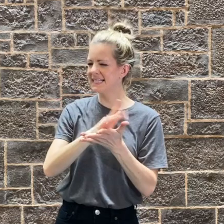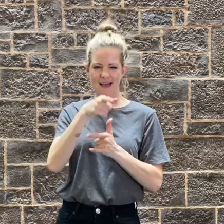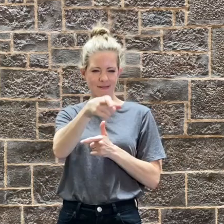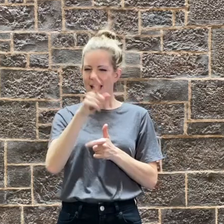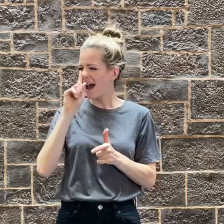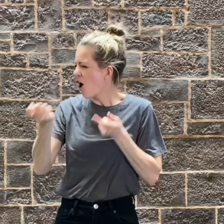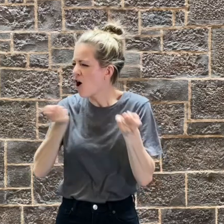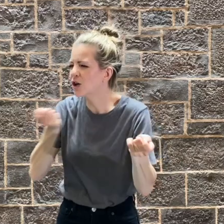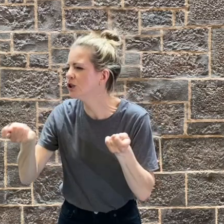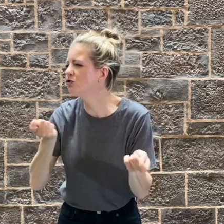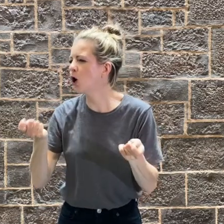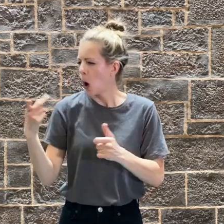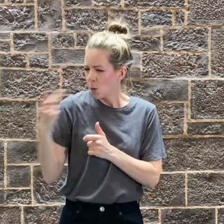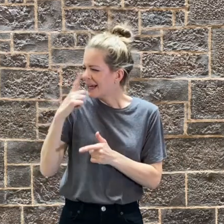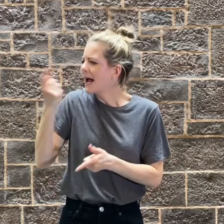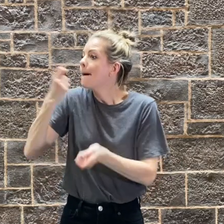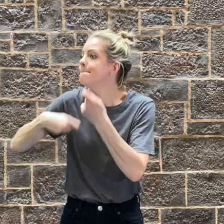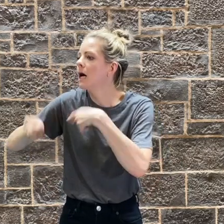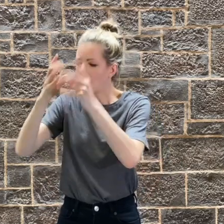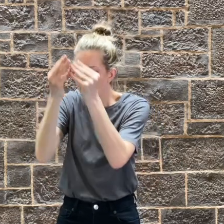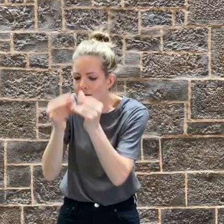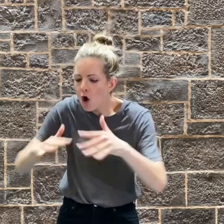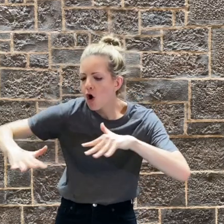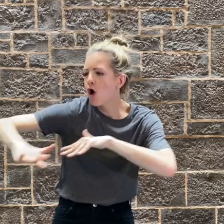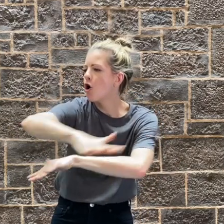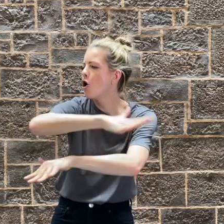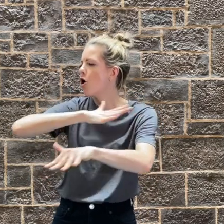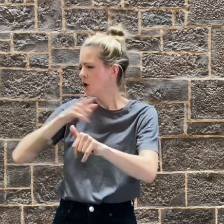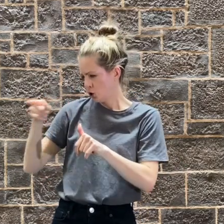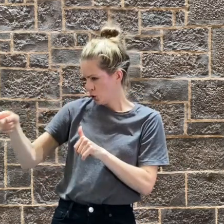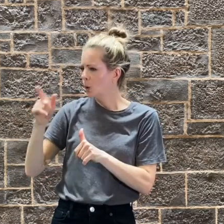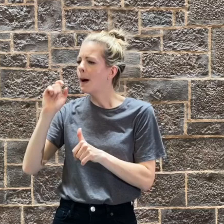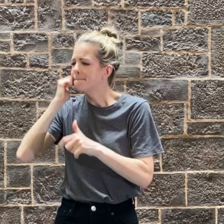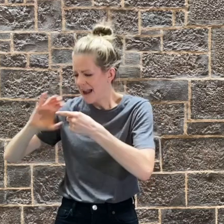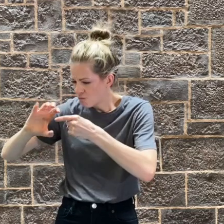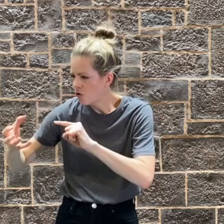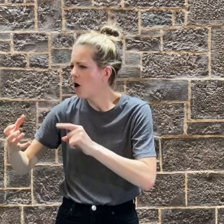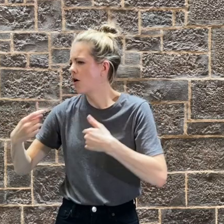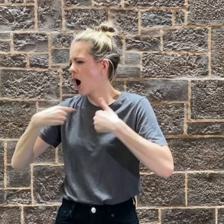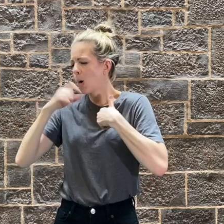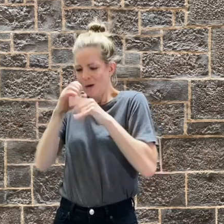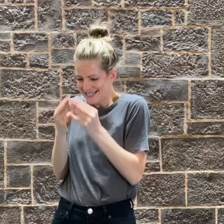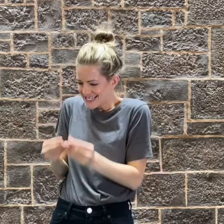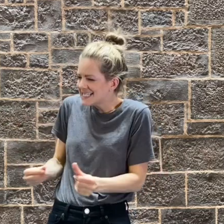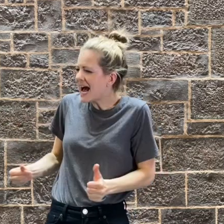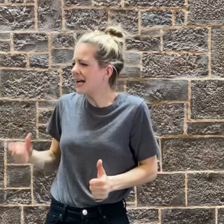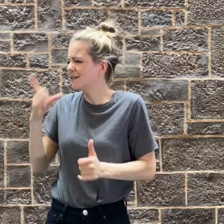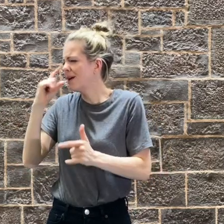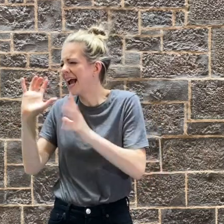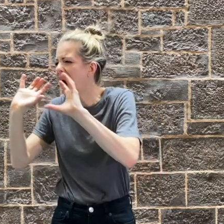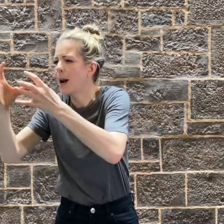be biotite and subangular pebbles. We'll be plant and mollusk debris. We'll clump in the corners